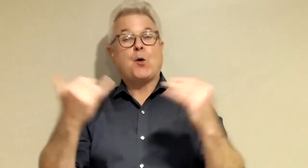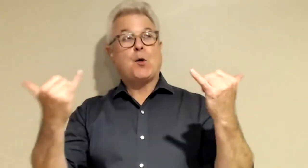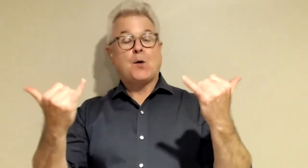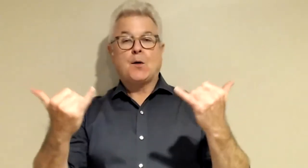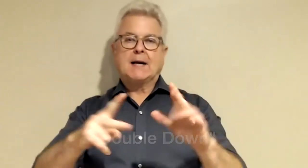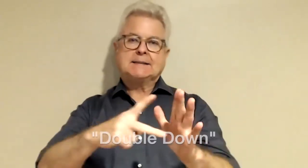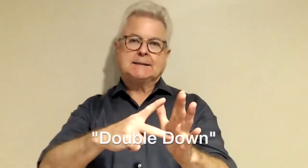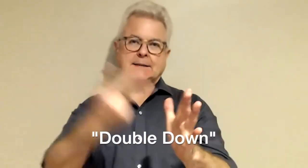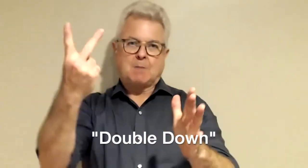that are recommended.